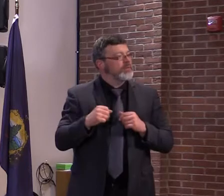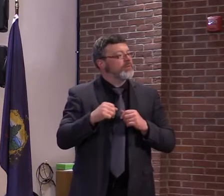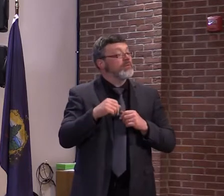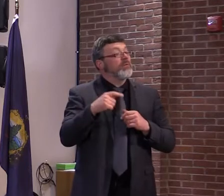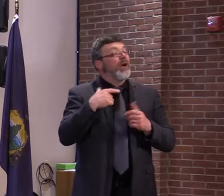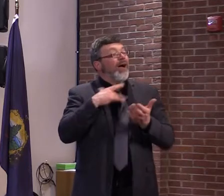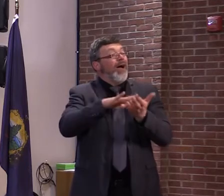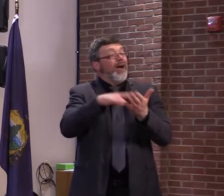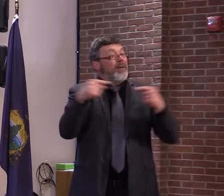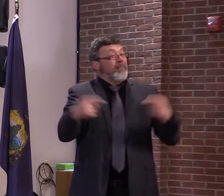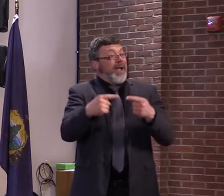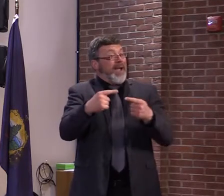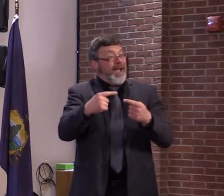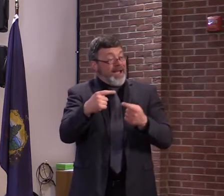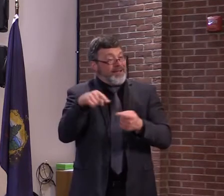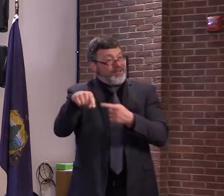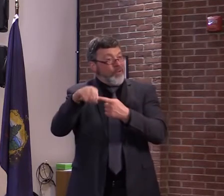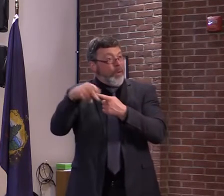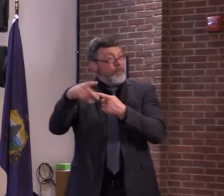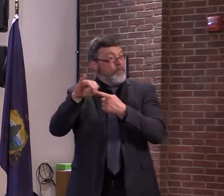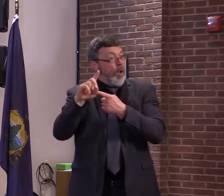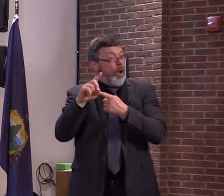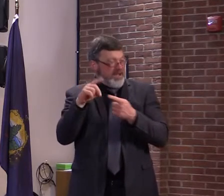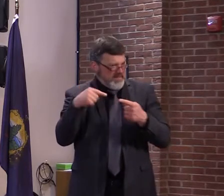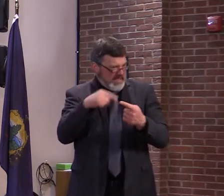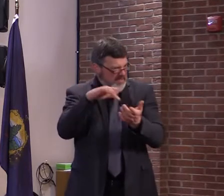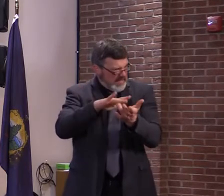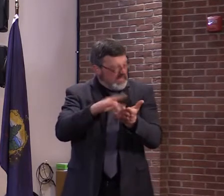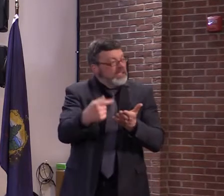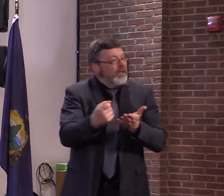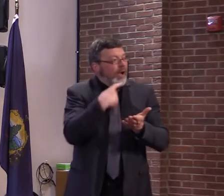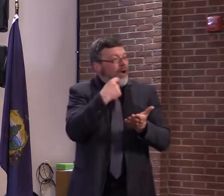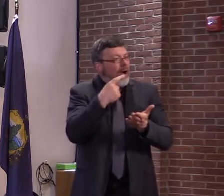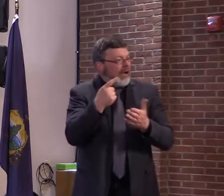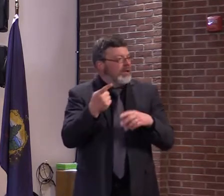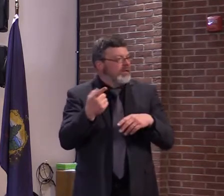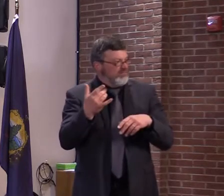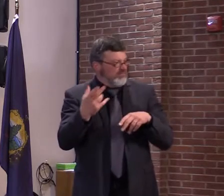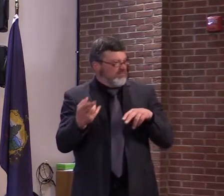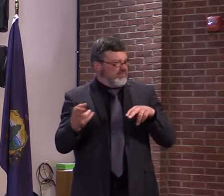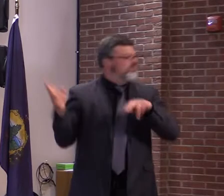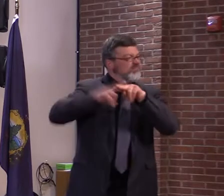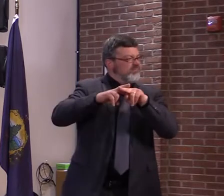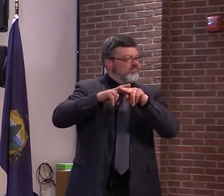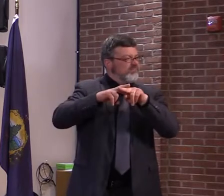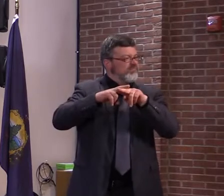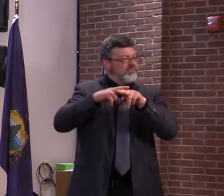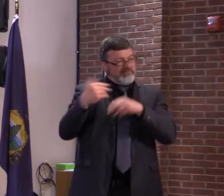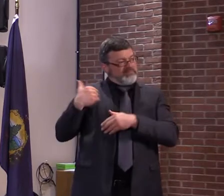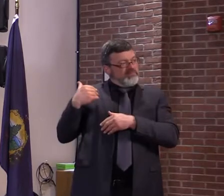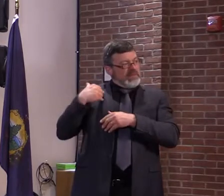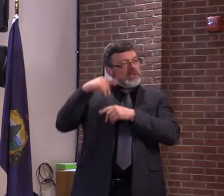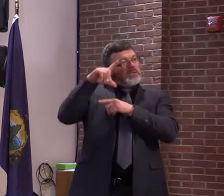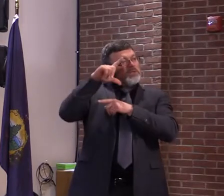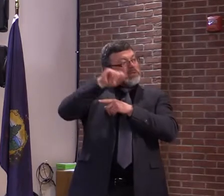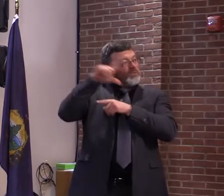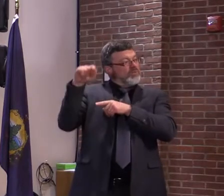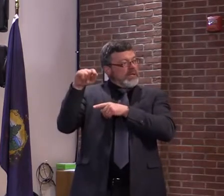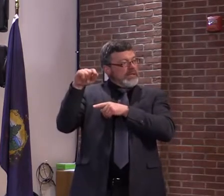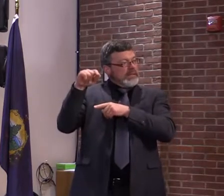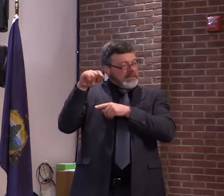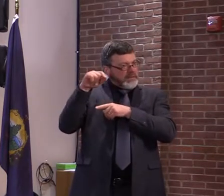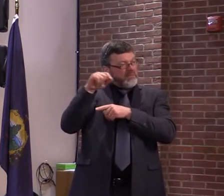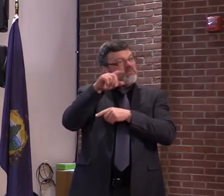in 2021 increased 33%, from 158 deaths in 2020